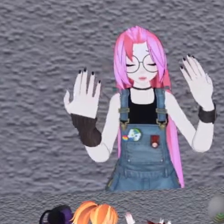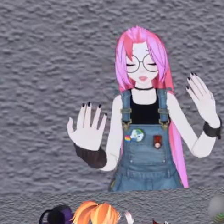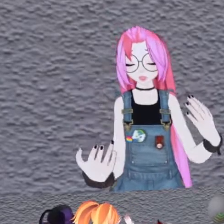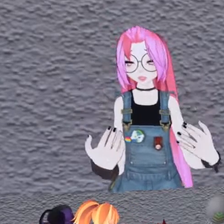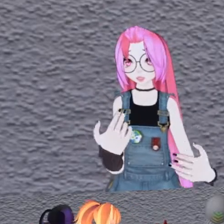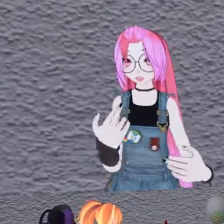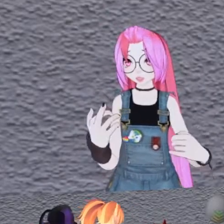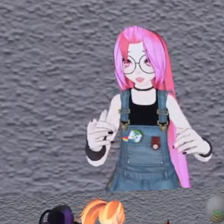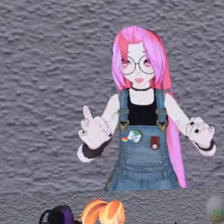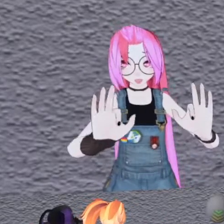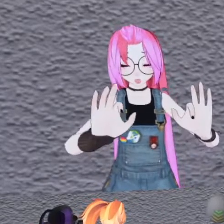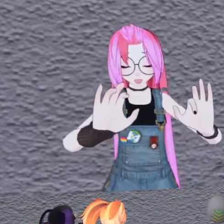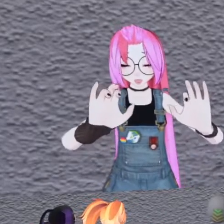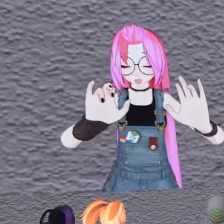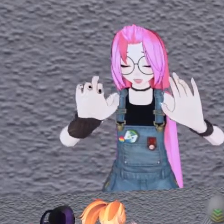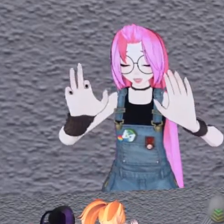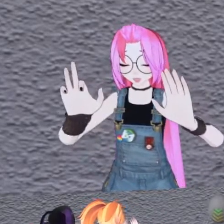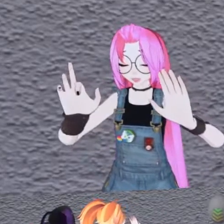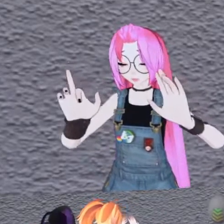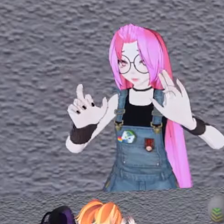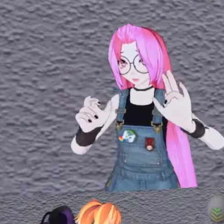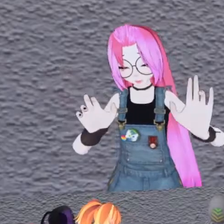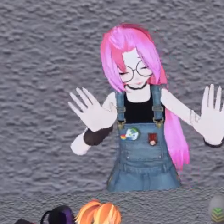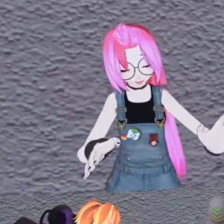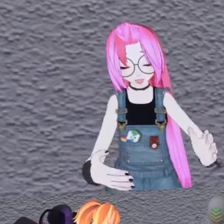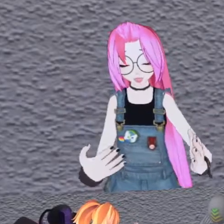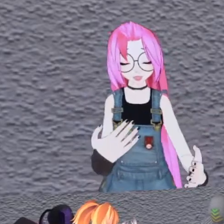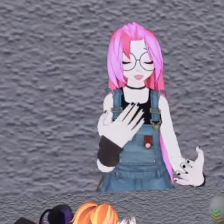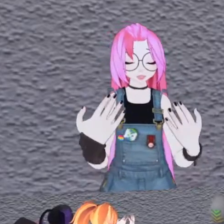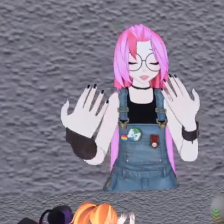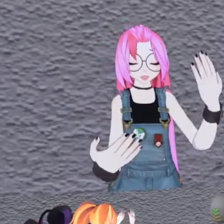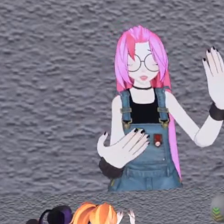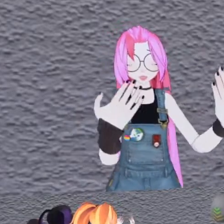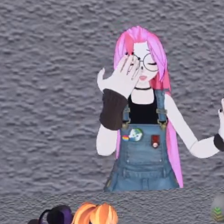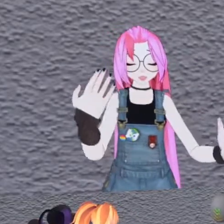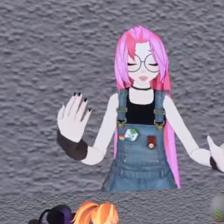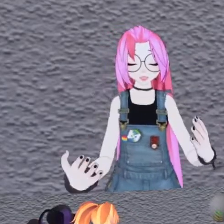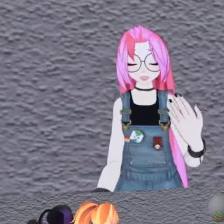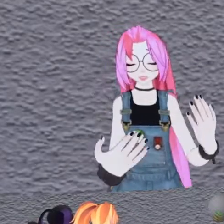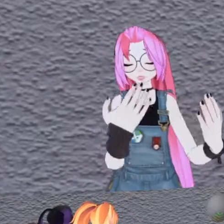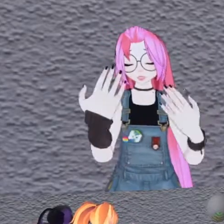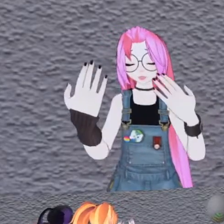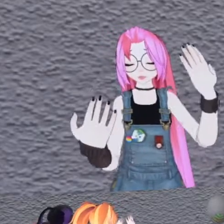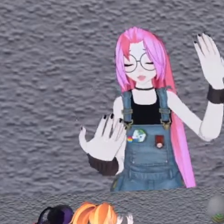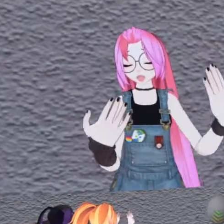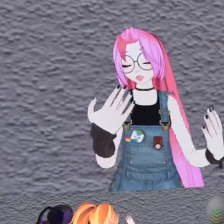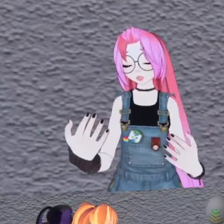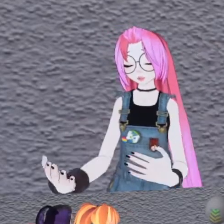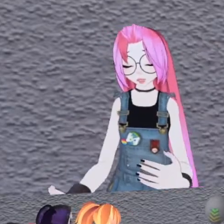you have an index, you can kind of wiggle your fingers. If not, you could just use open hands. It's fire.